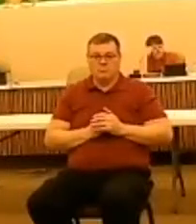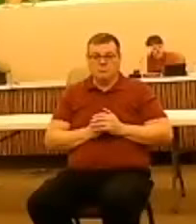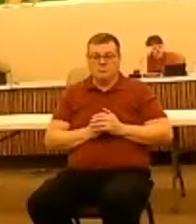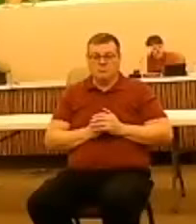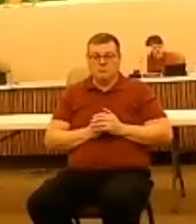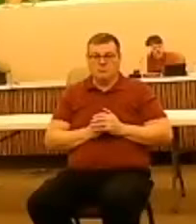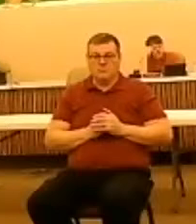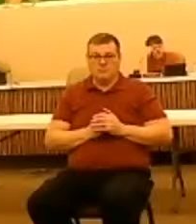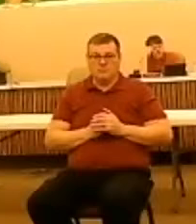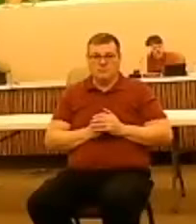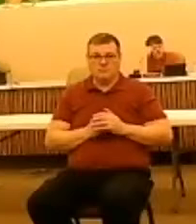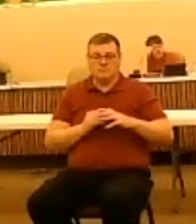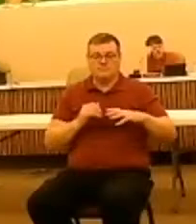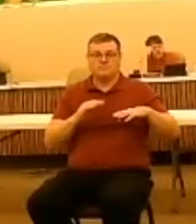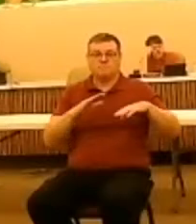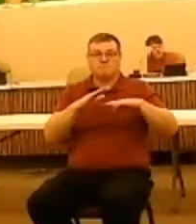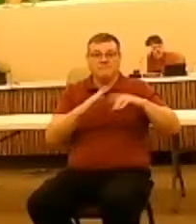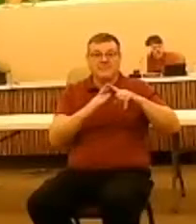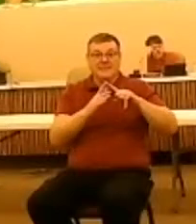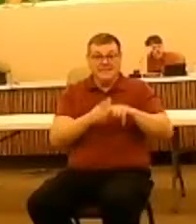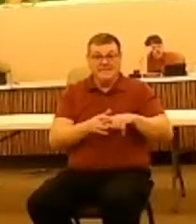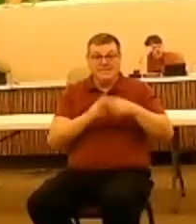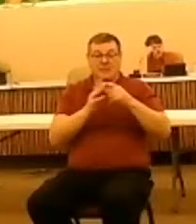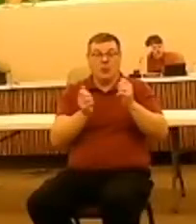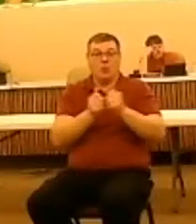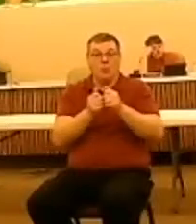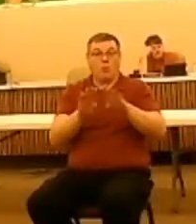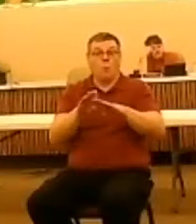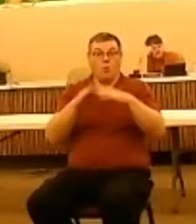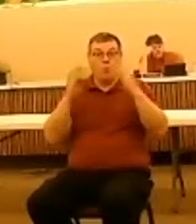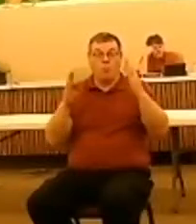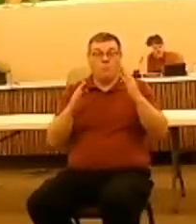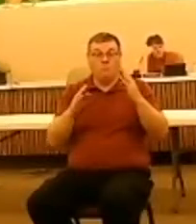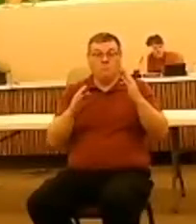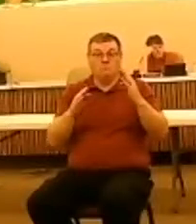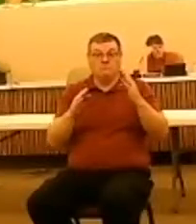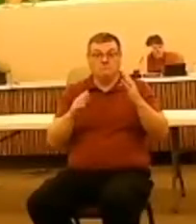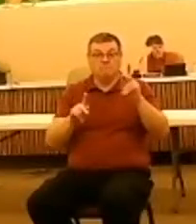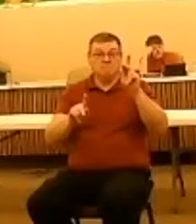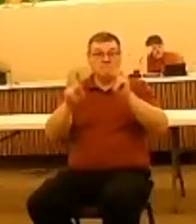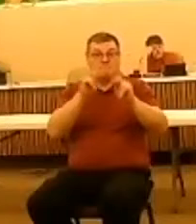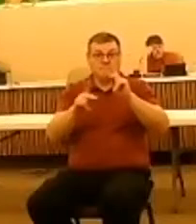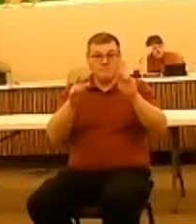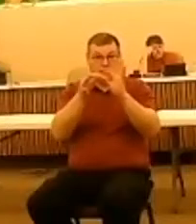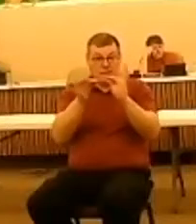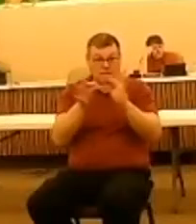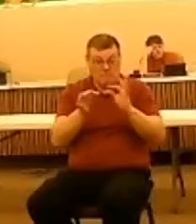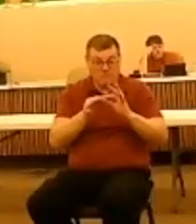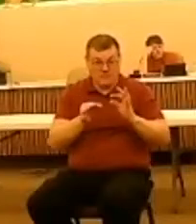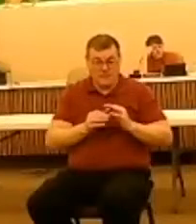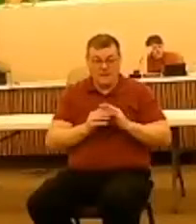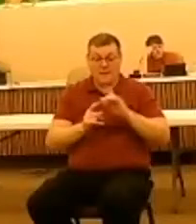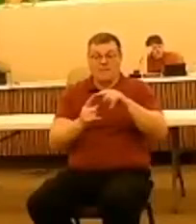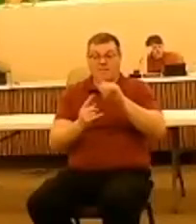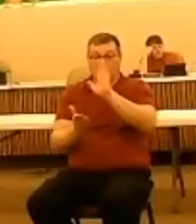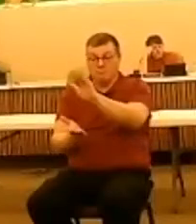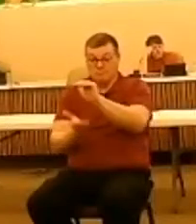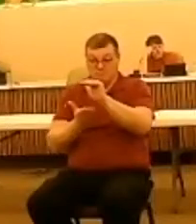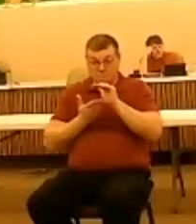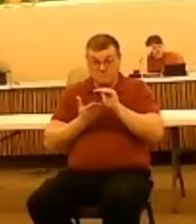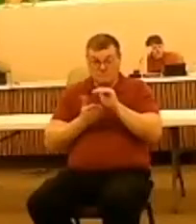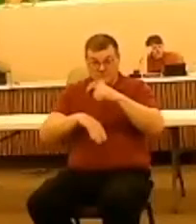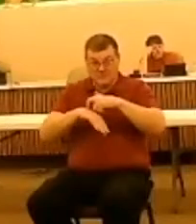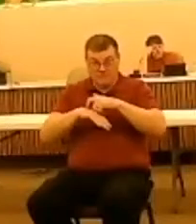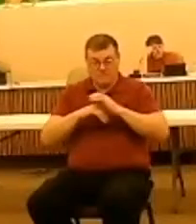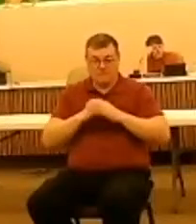It'll basically start in public comment period. We will then take that public comment